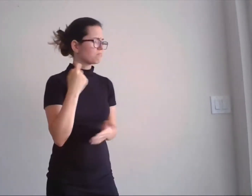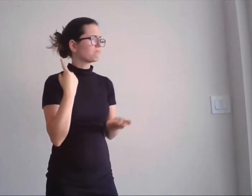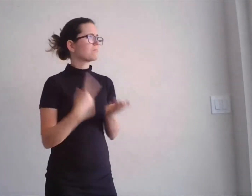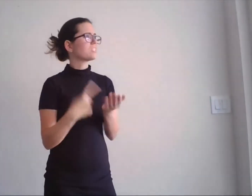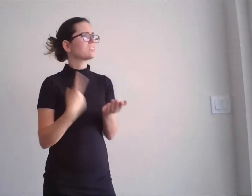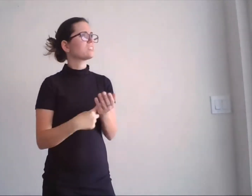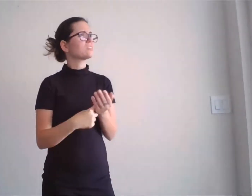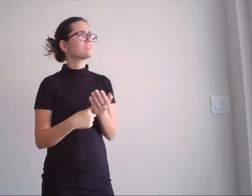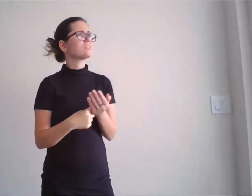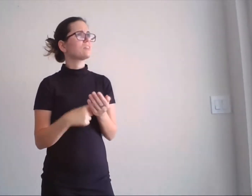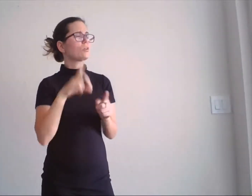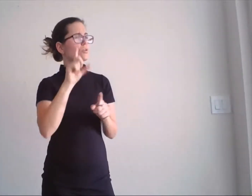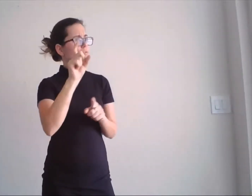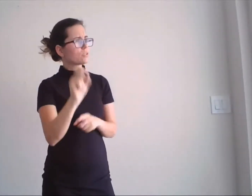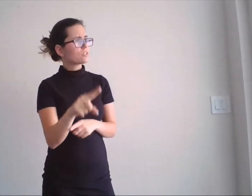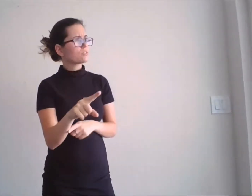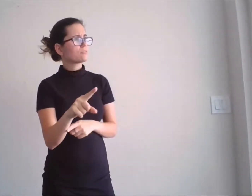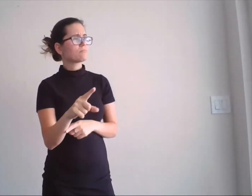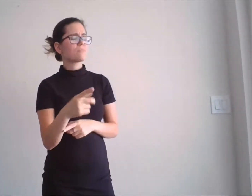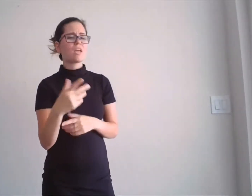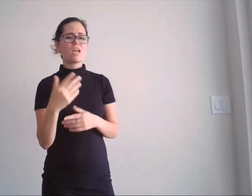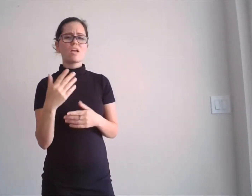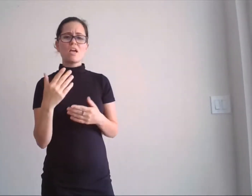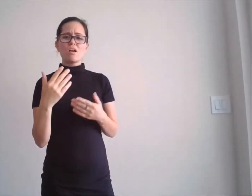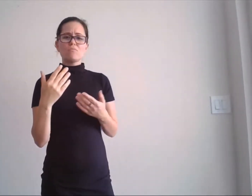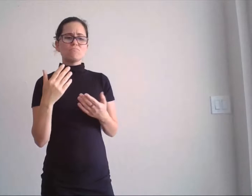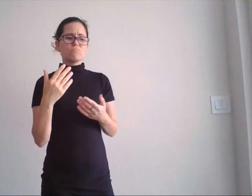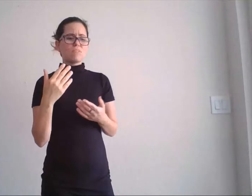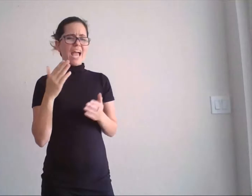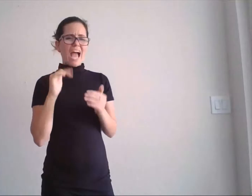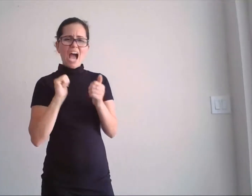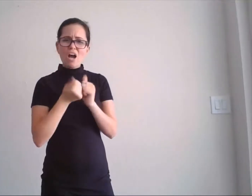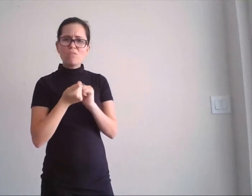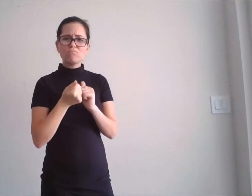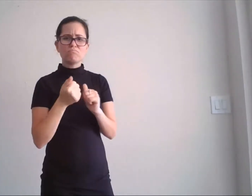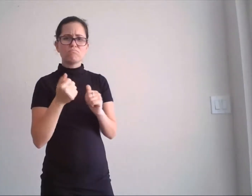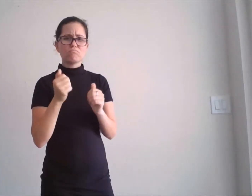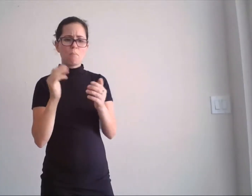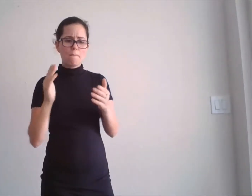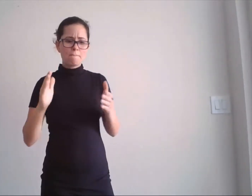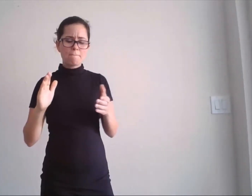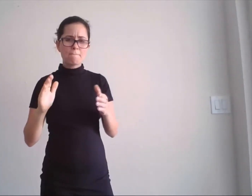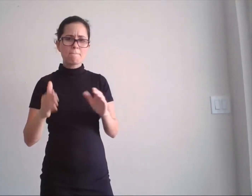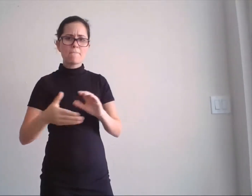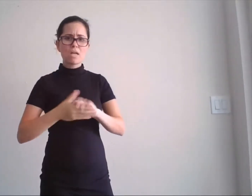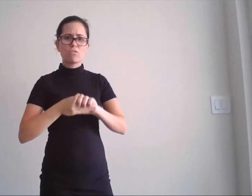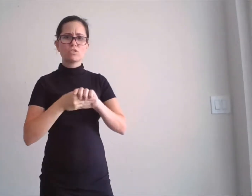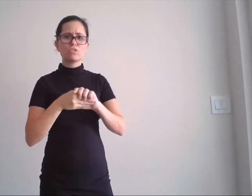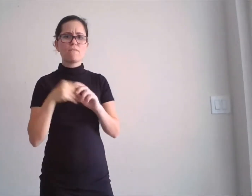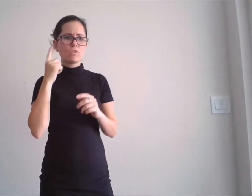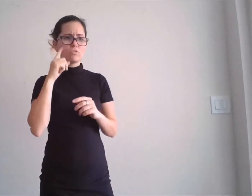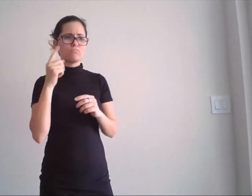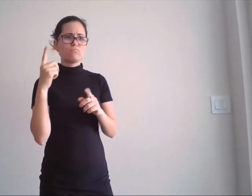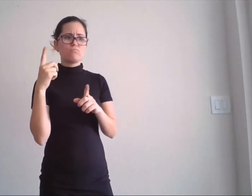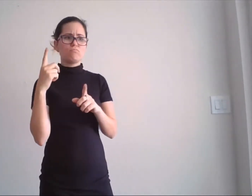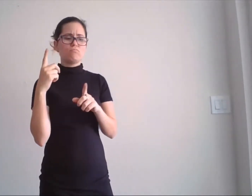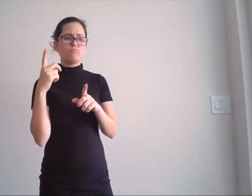important question that you nearly forgot it. We've recently celebrated our wedding